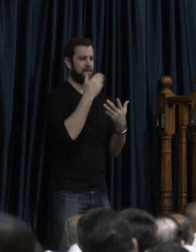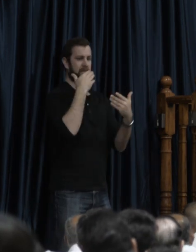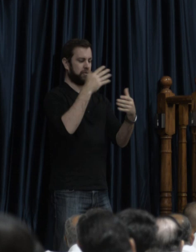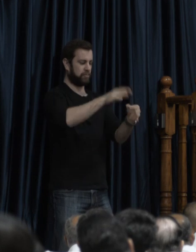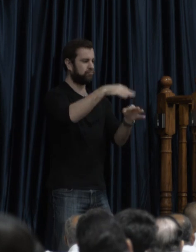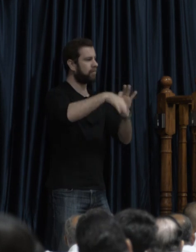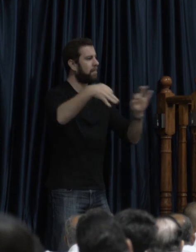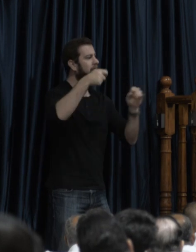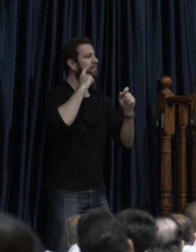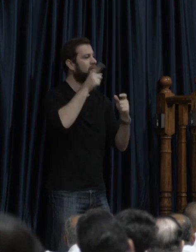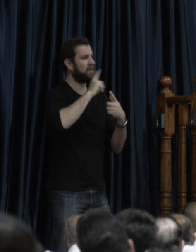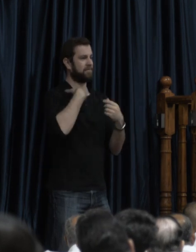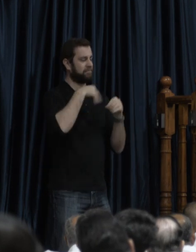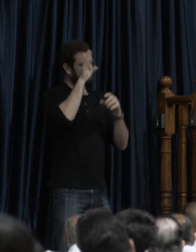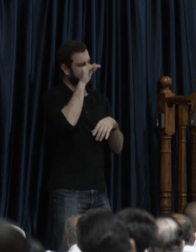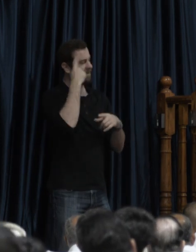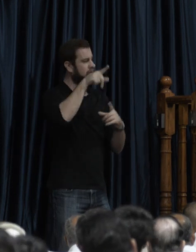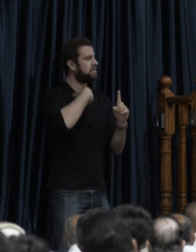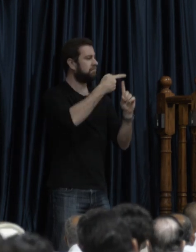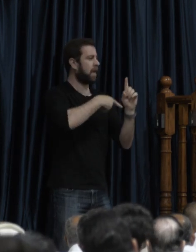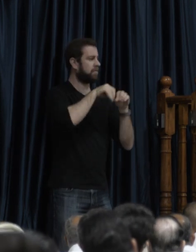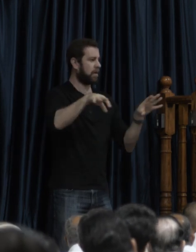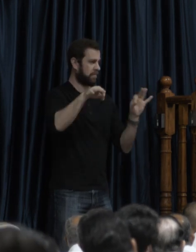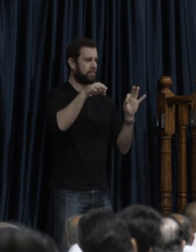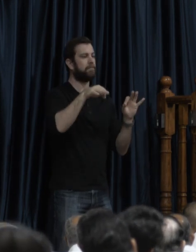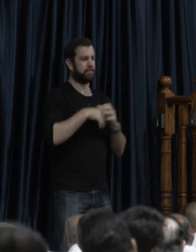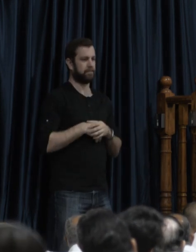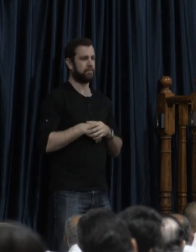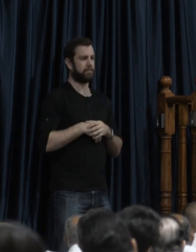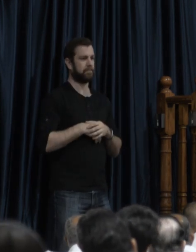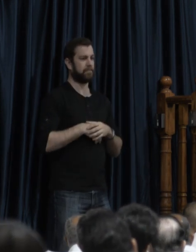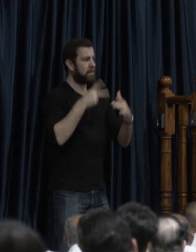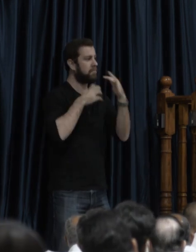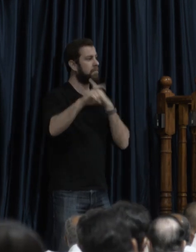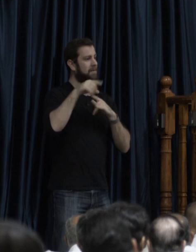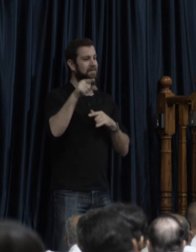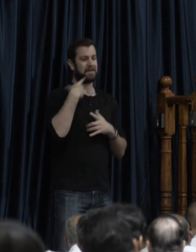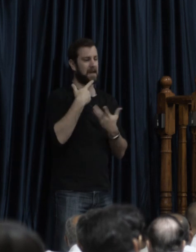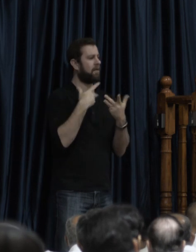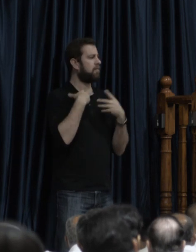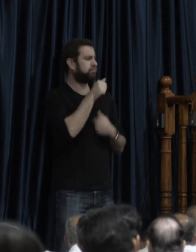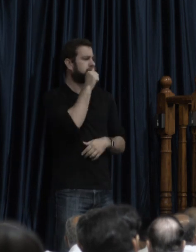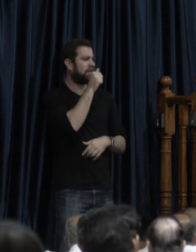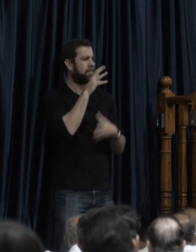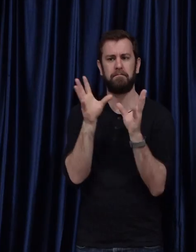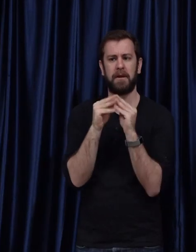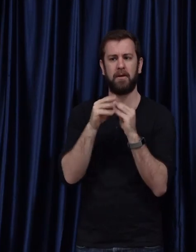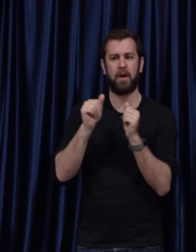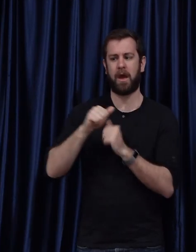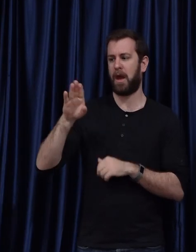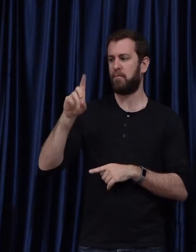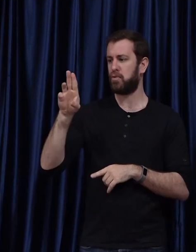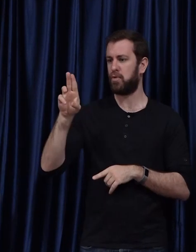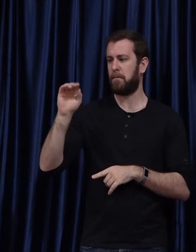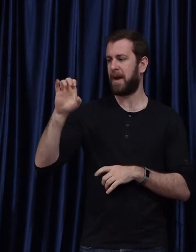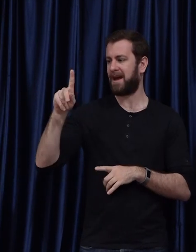sacred month of Ramadan. The Prophet sallallahu alaihi wasallam is having a private meeting with Abu Bakr and Umar radiallahu